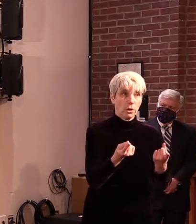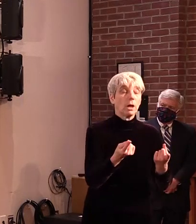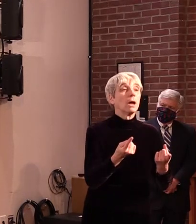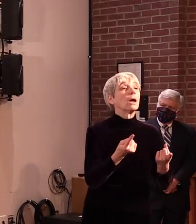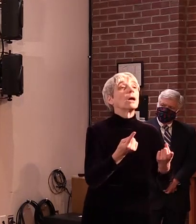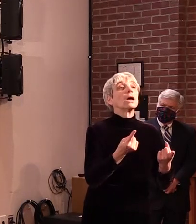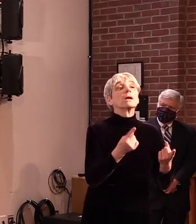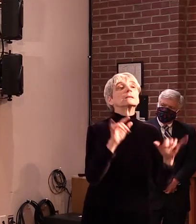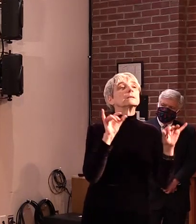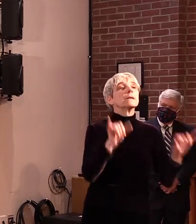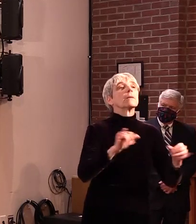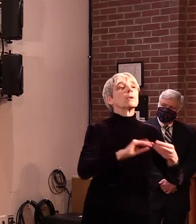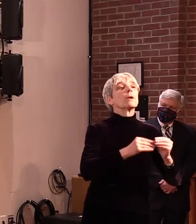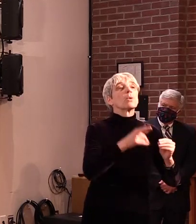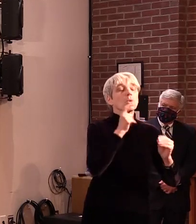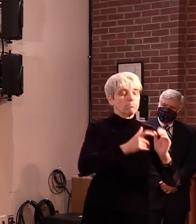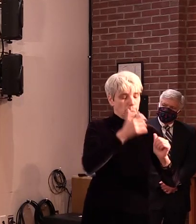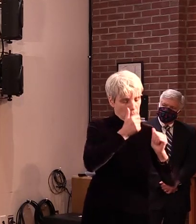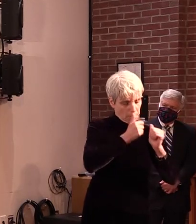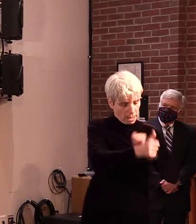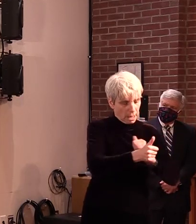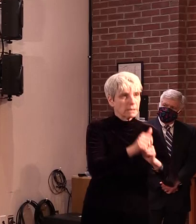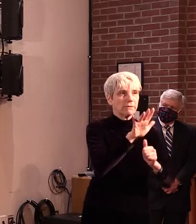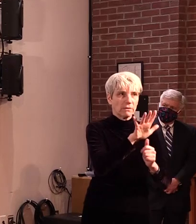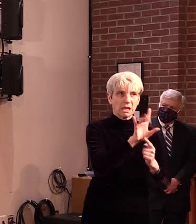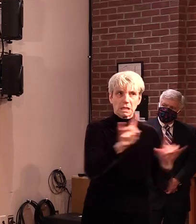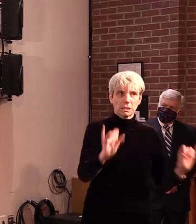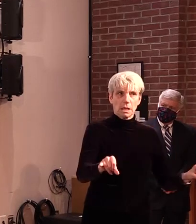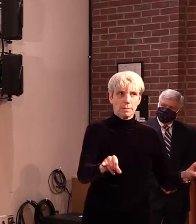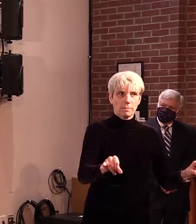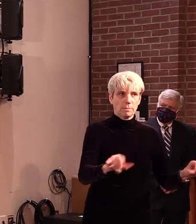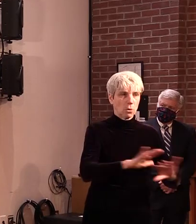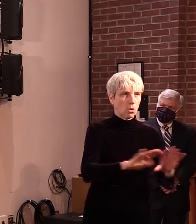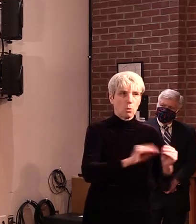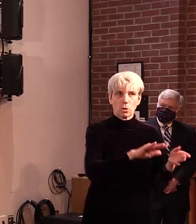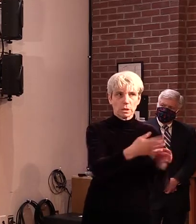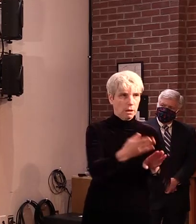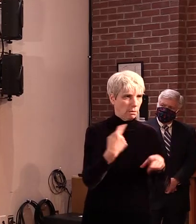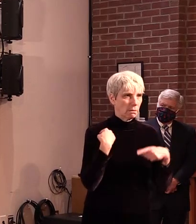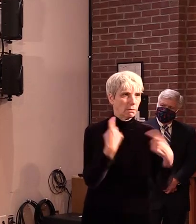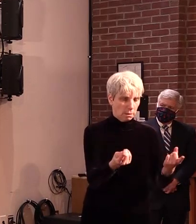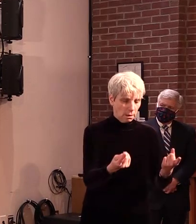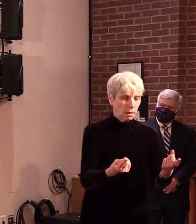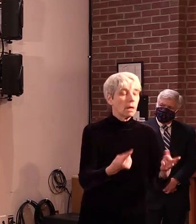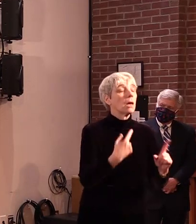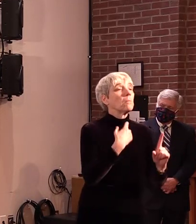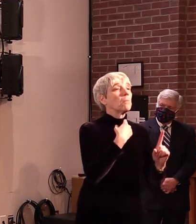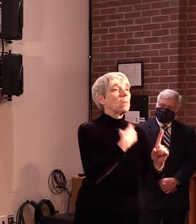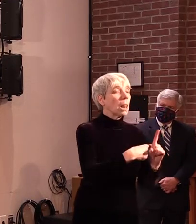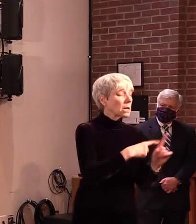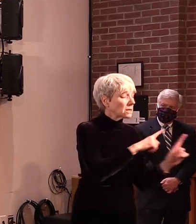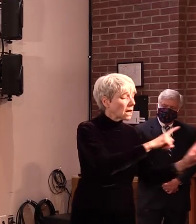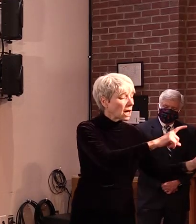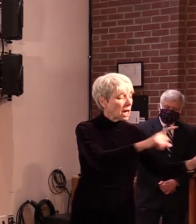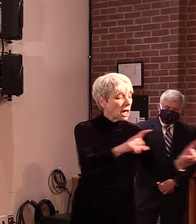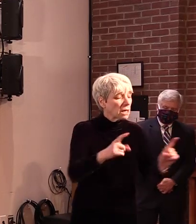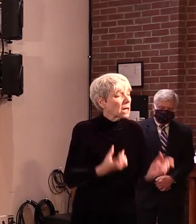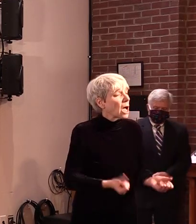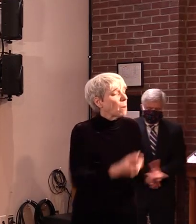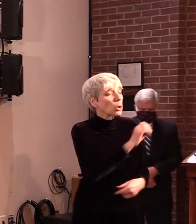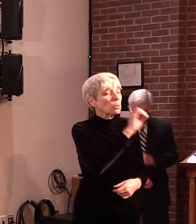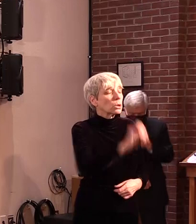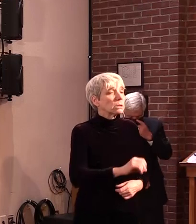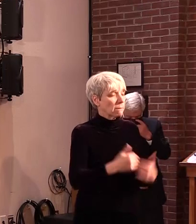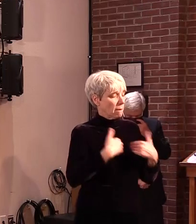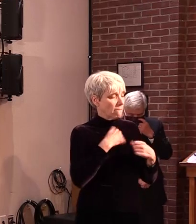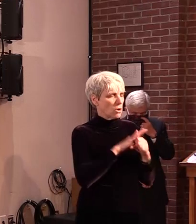at 58, as has our percent positivity rate remained quite stable.